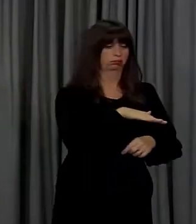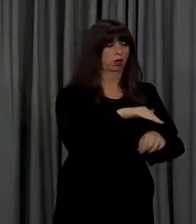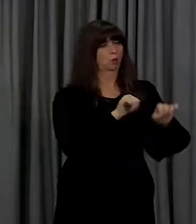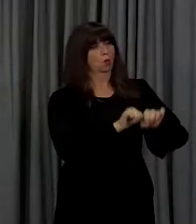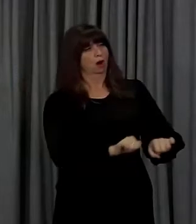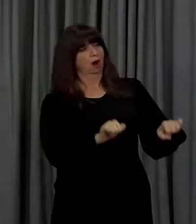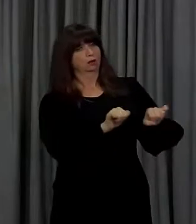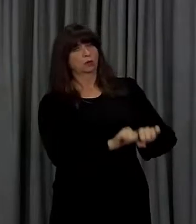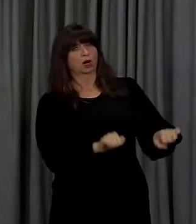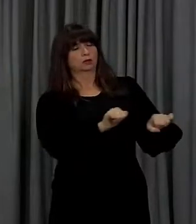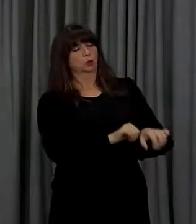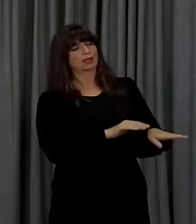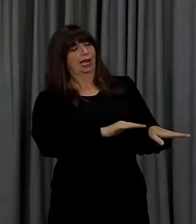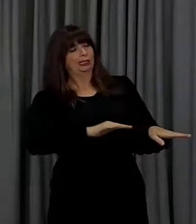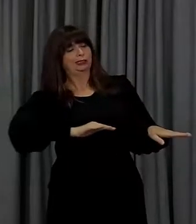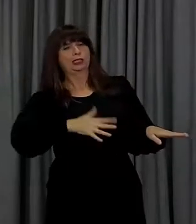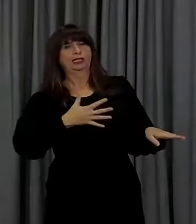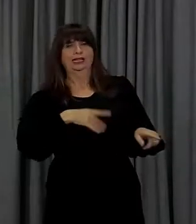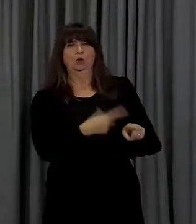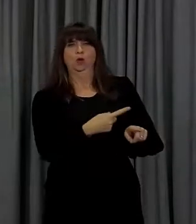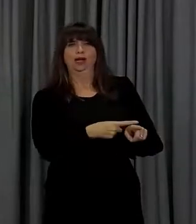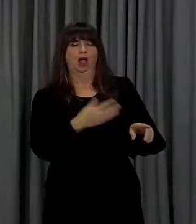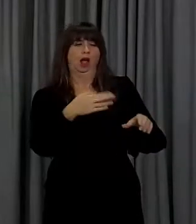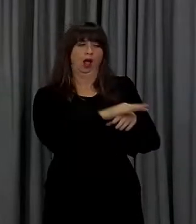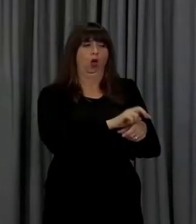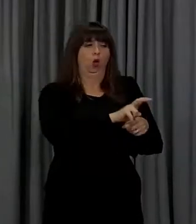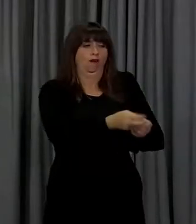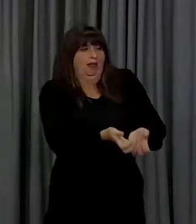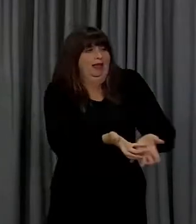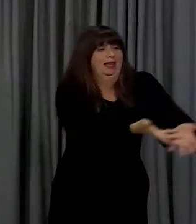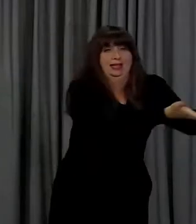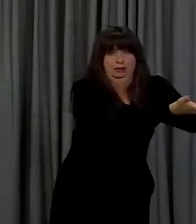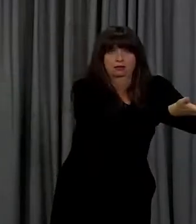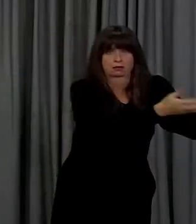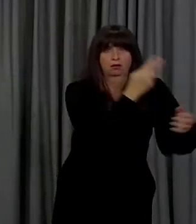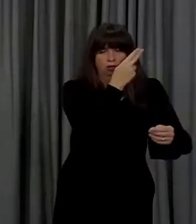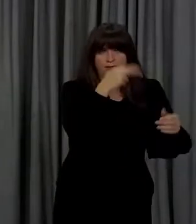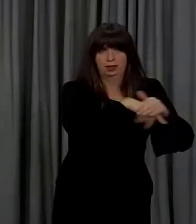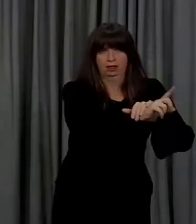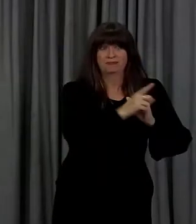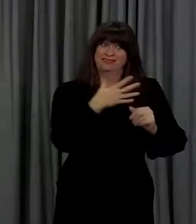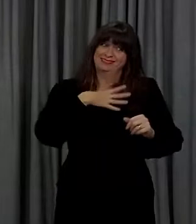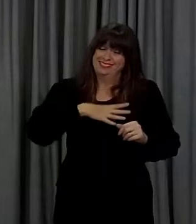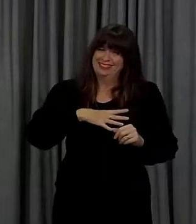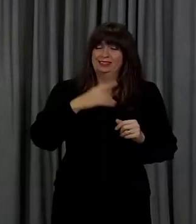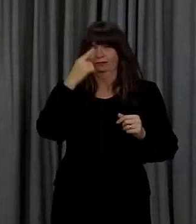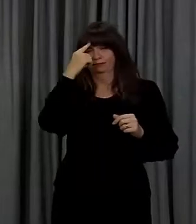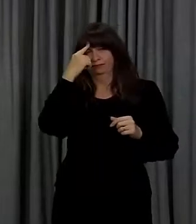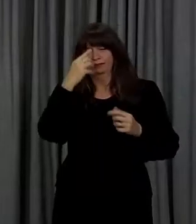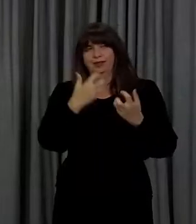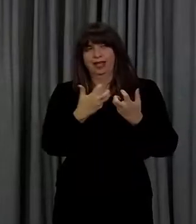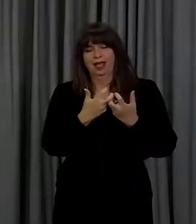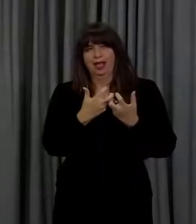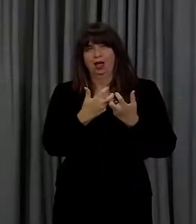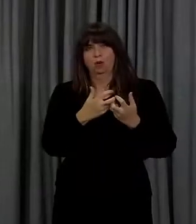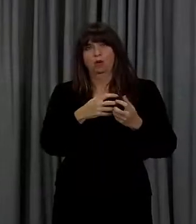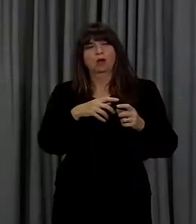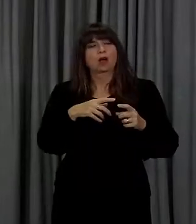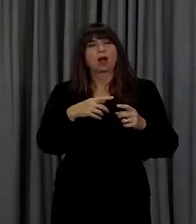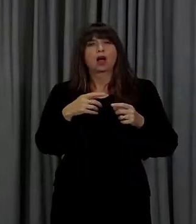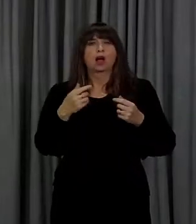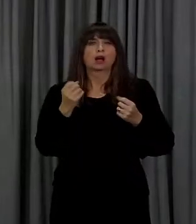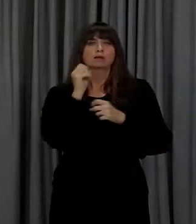Ambulance Service Trust is making changes to ambulance staff rosters to improve efficiency, supporting crews to respond